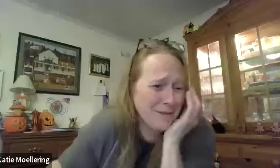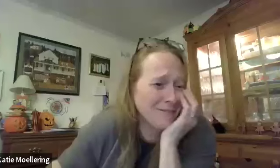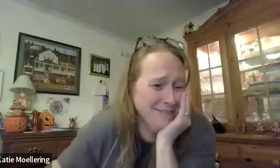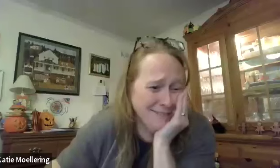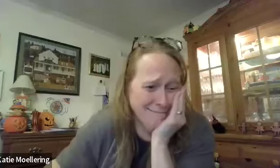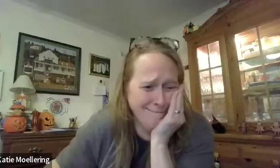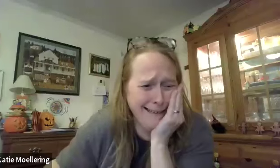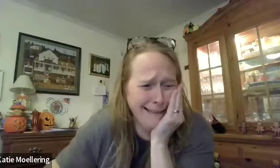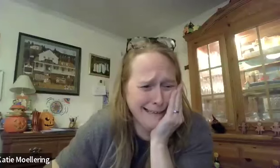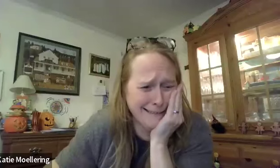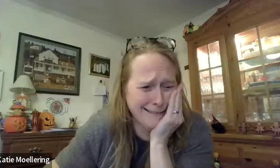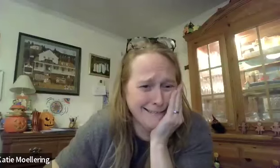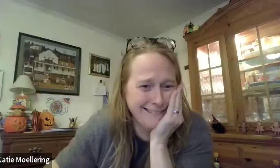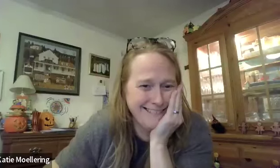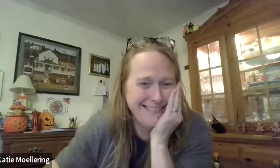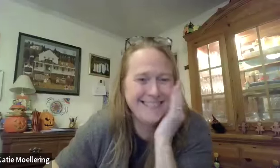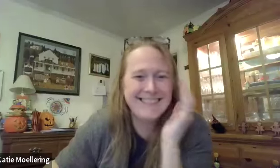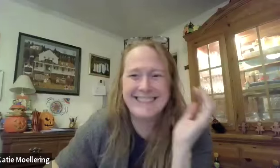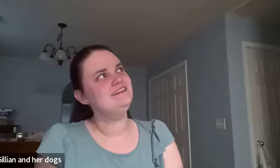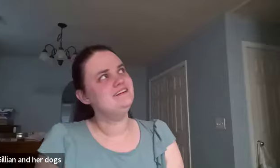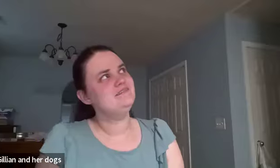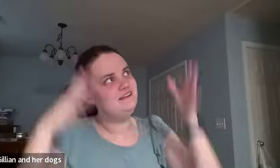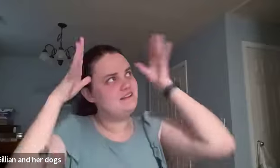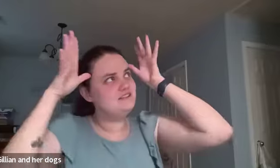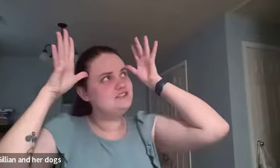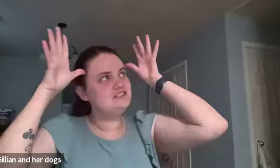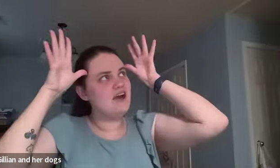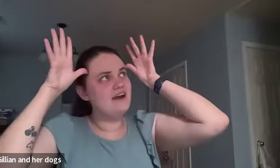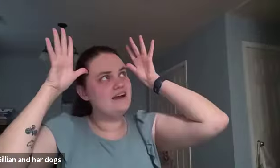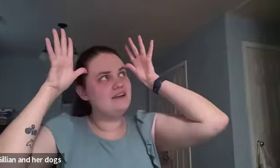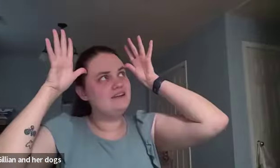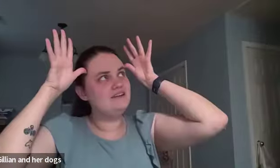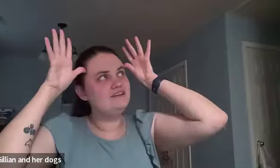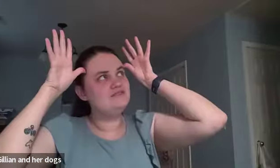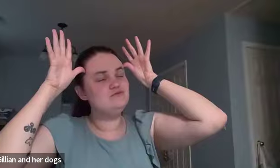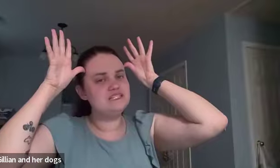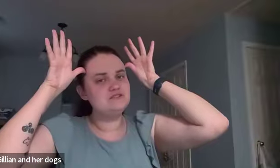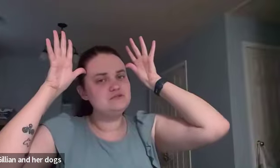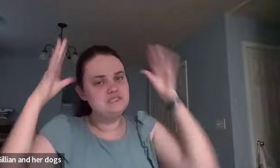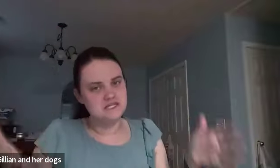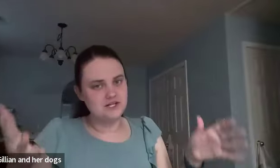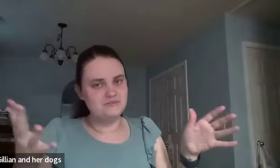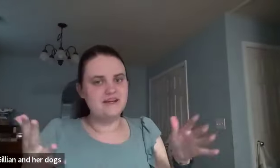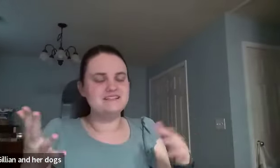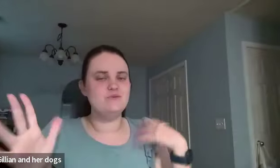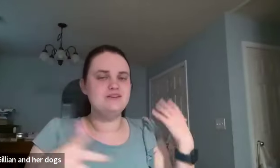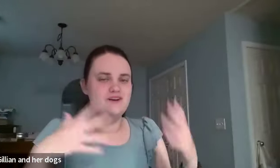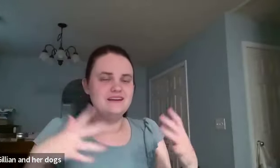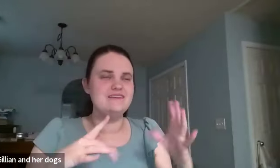cute. Yeah, I was thinking about that. I was like, reindeer. Usually we still do deer because when you're talking